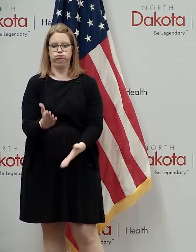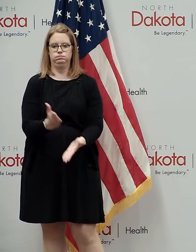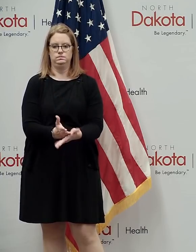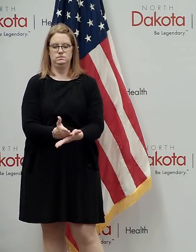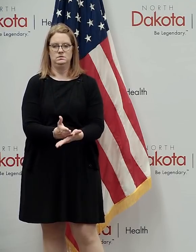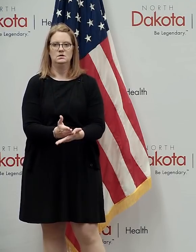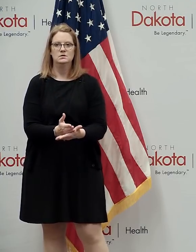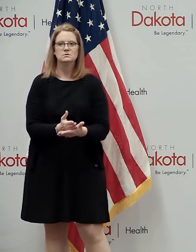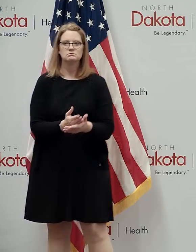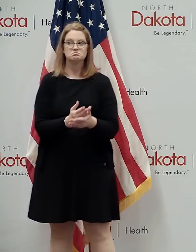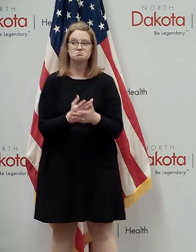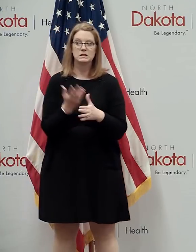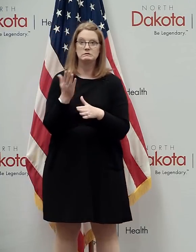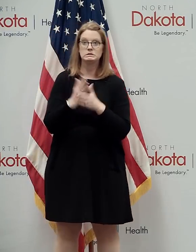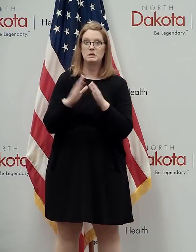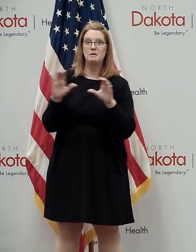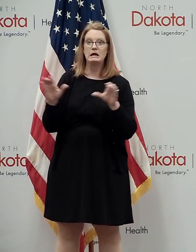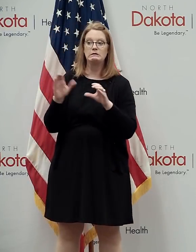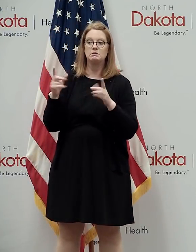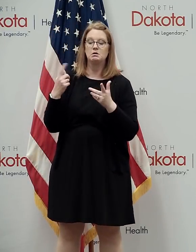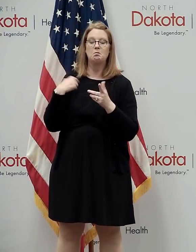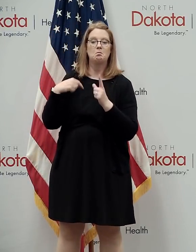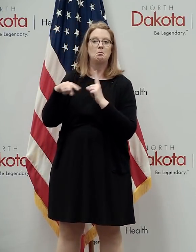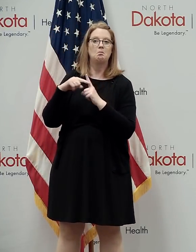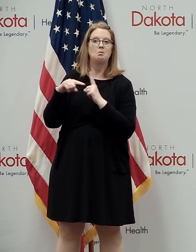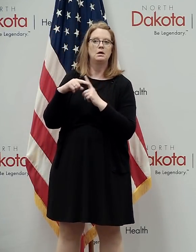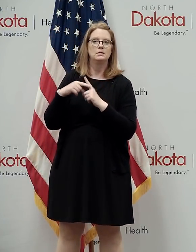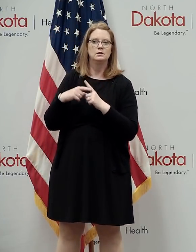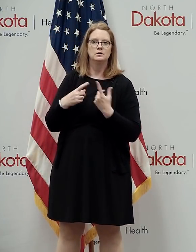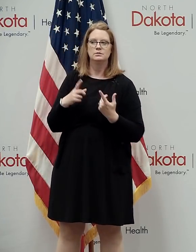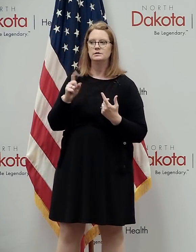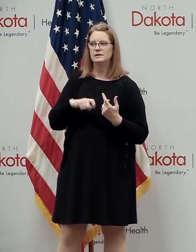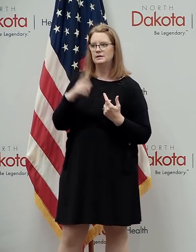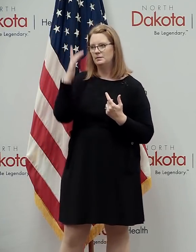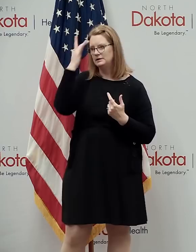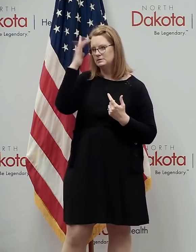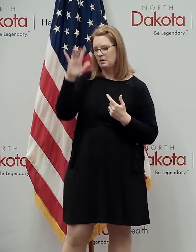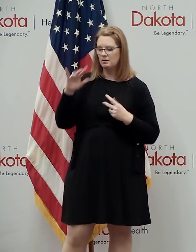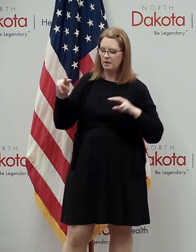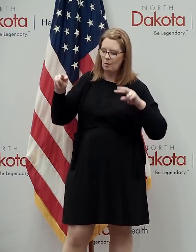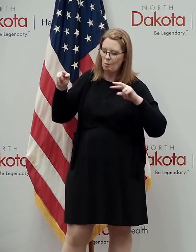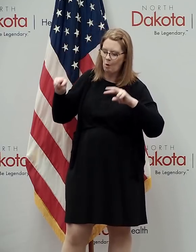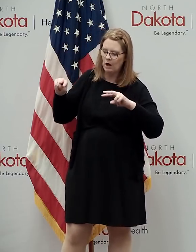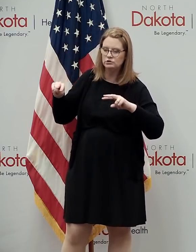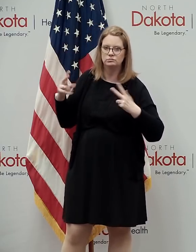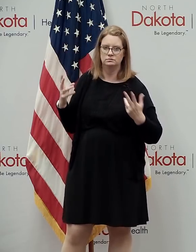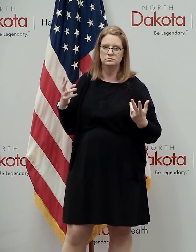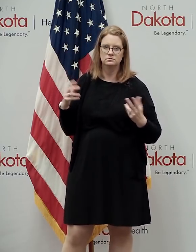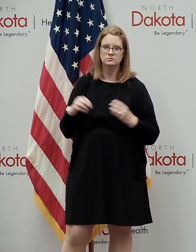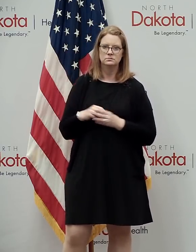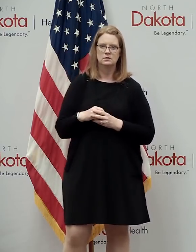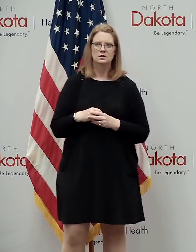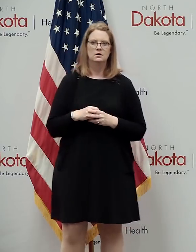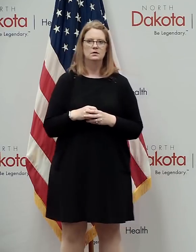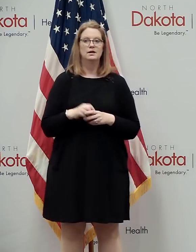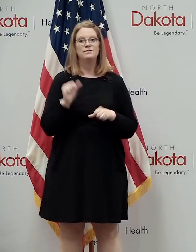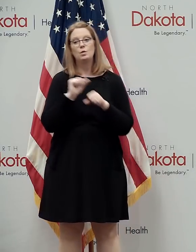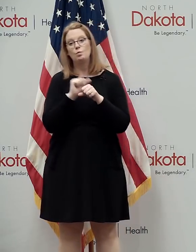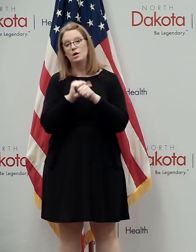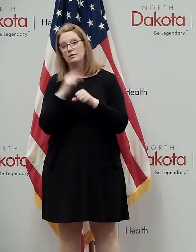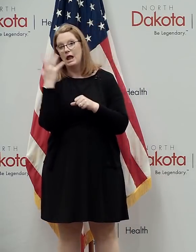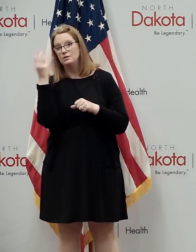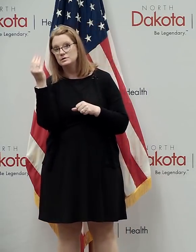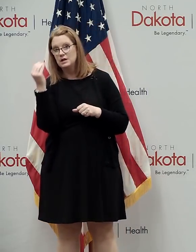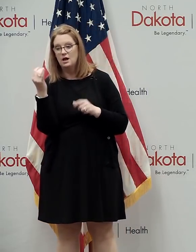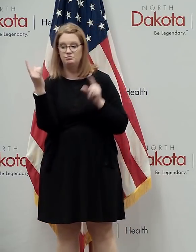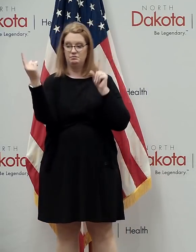hearing that we have some activity, I view that as a positive, and we'll just have to be smart about making sure. But again, people that are working outdoors and have an